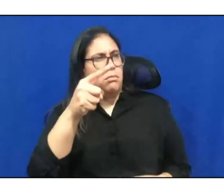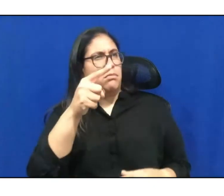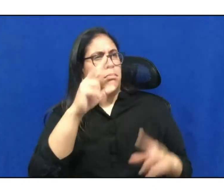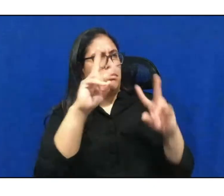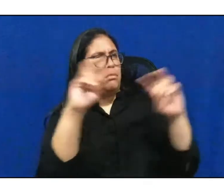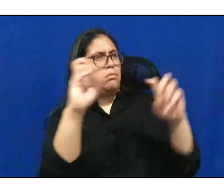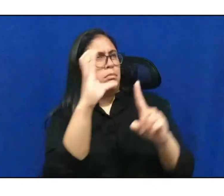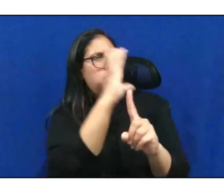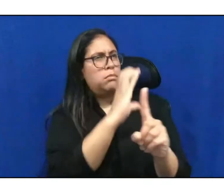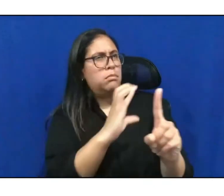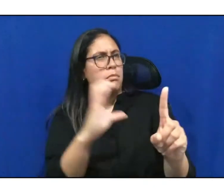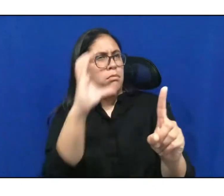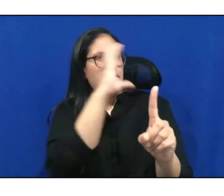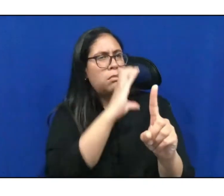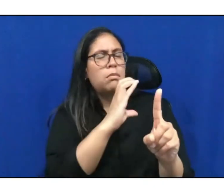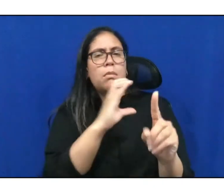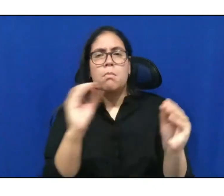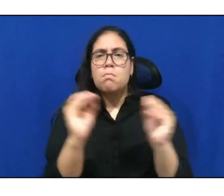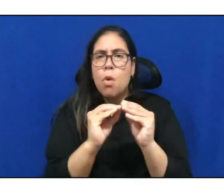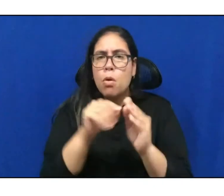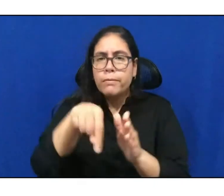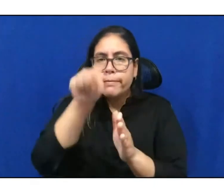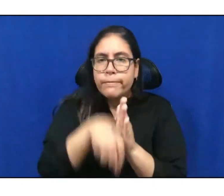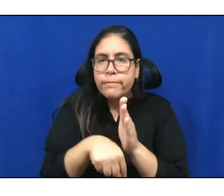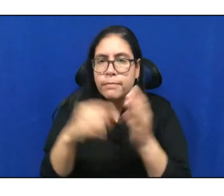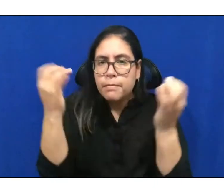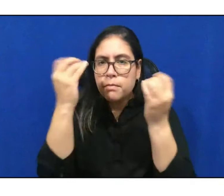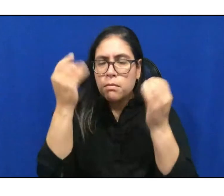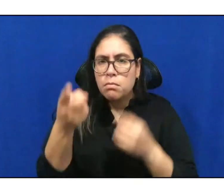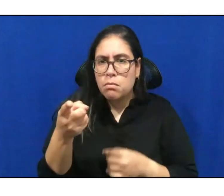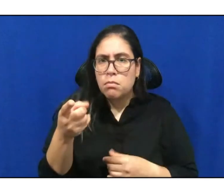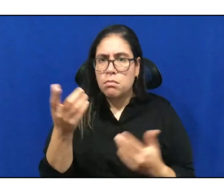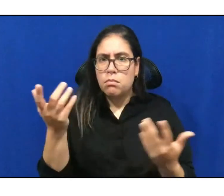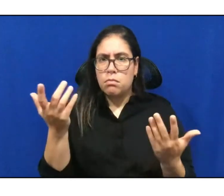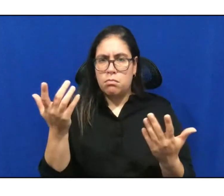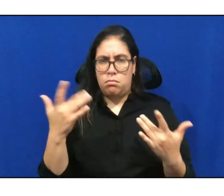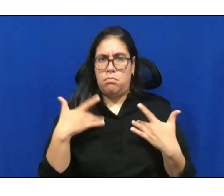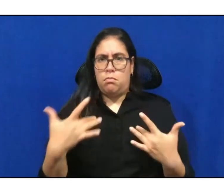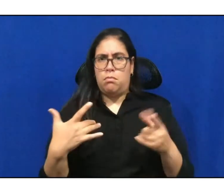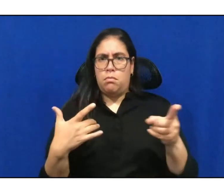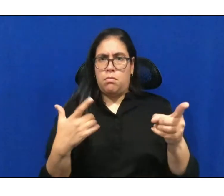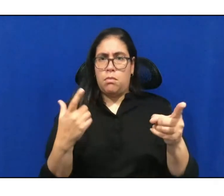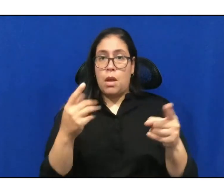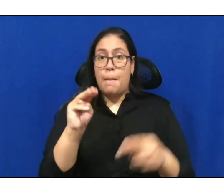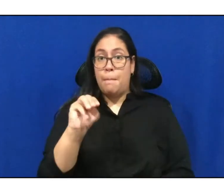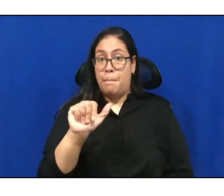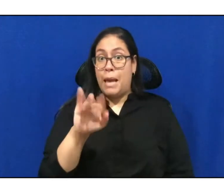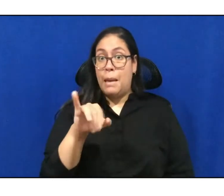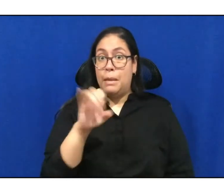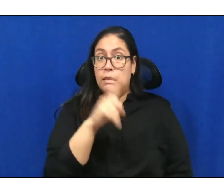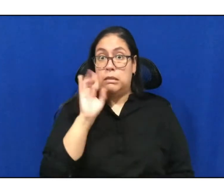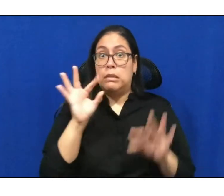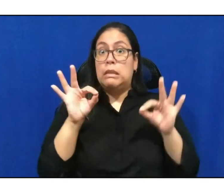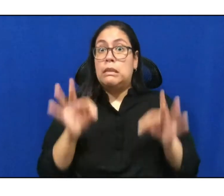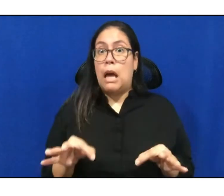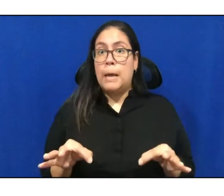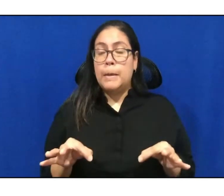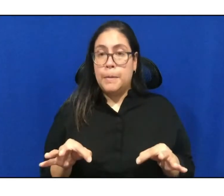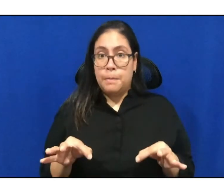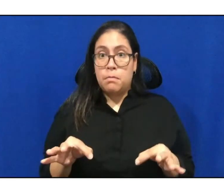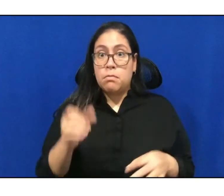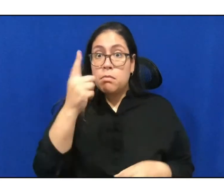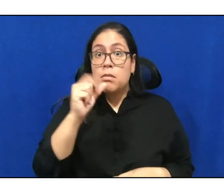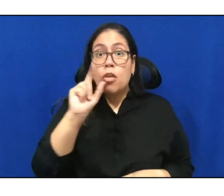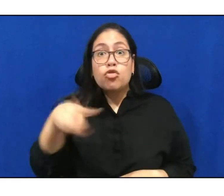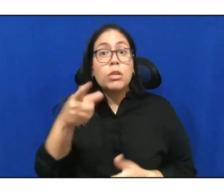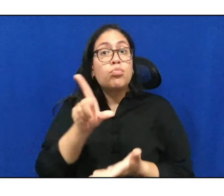critical thinking skills to make sense of what was at stake when Mamie decided to let not just the press, but